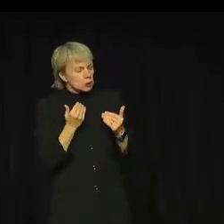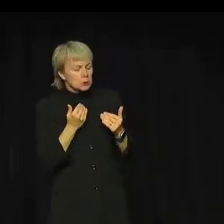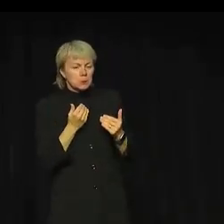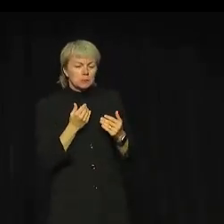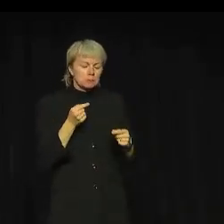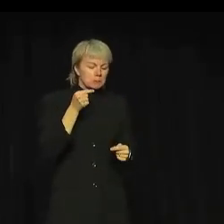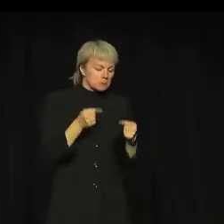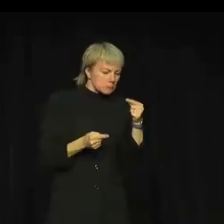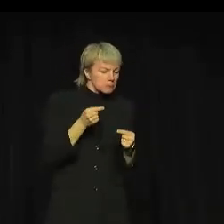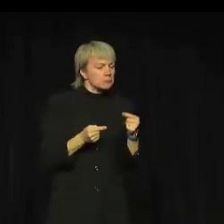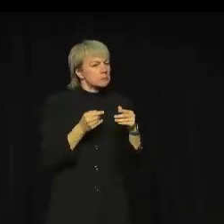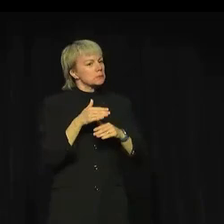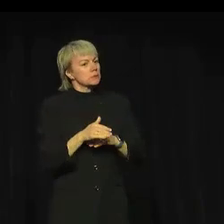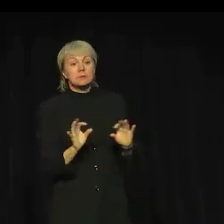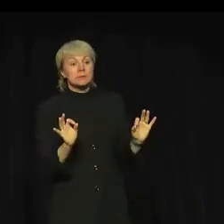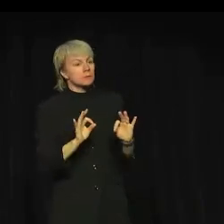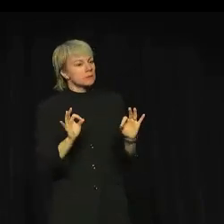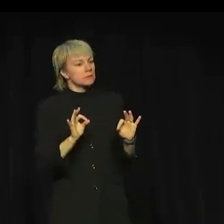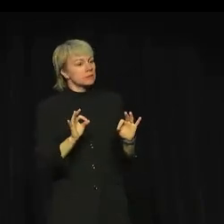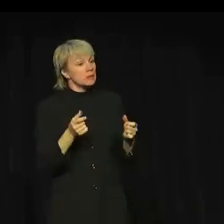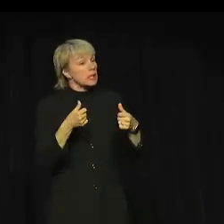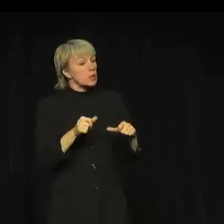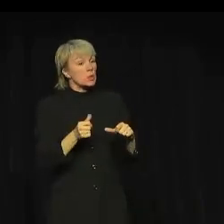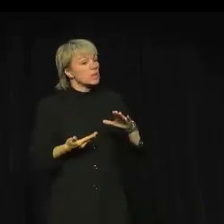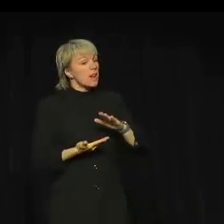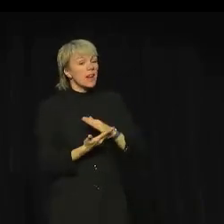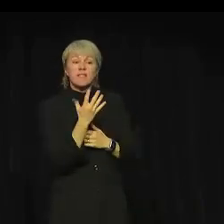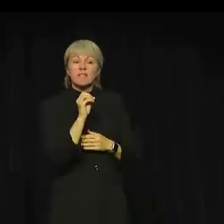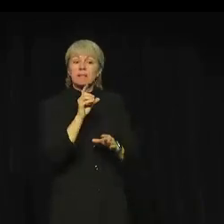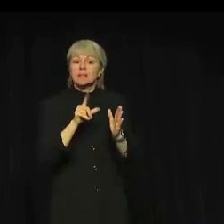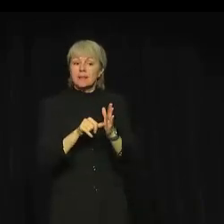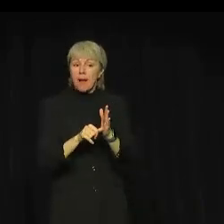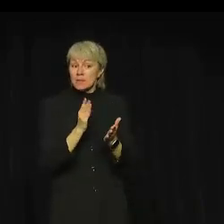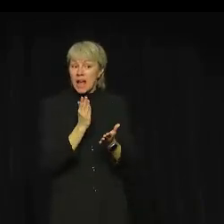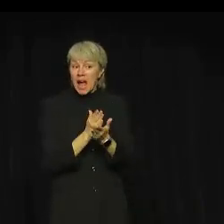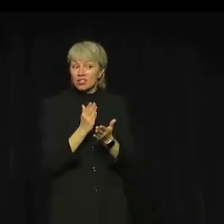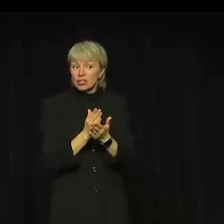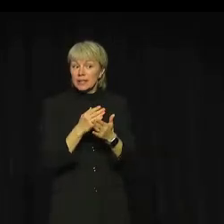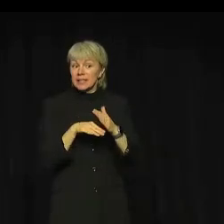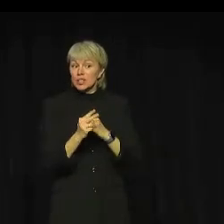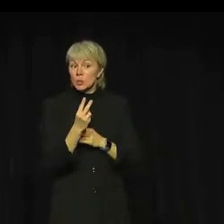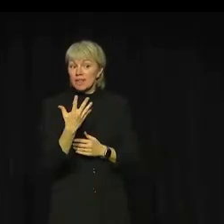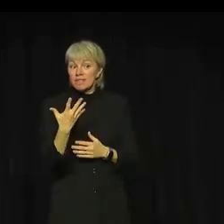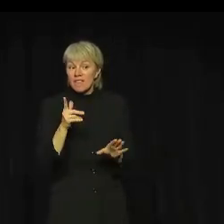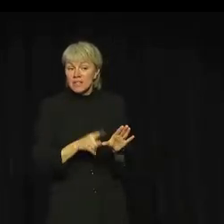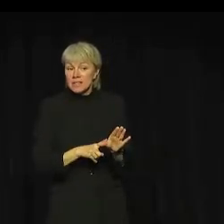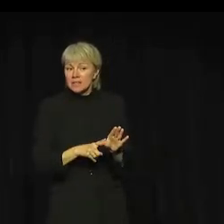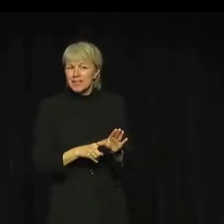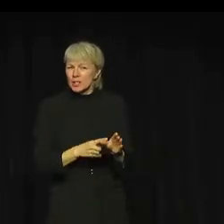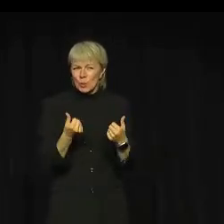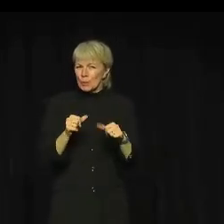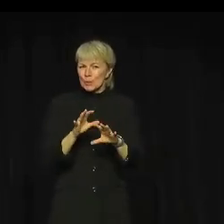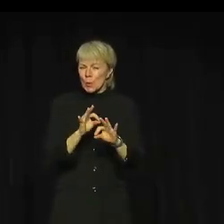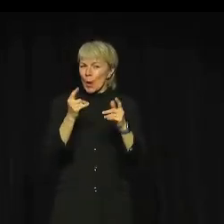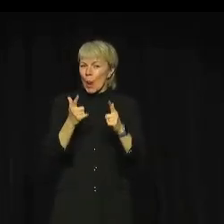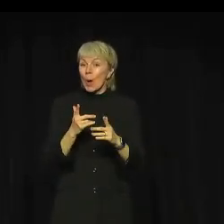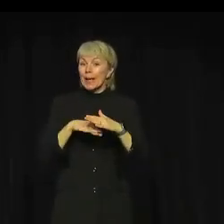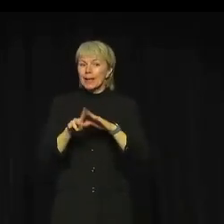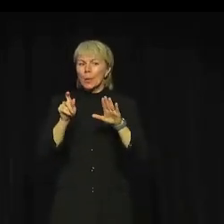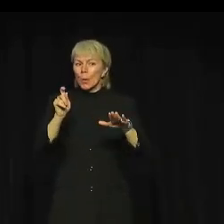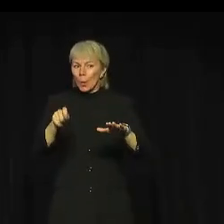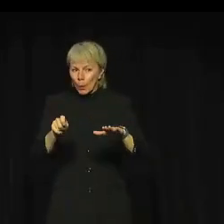incompatible. The mechanism has been used less than 50 times in 25 years. But what it has